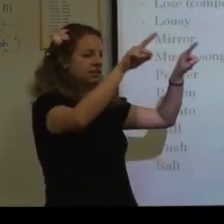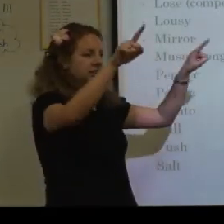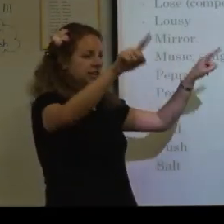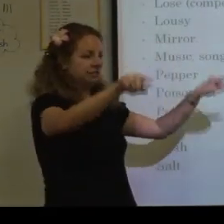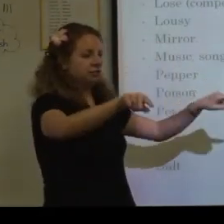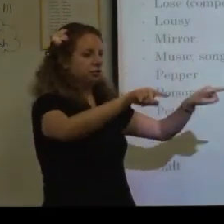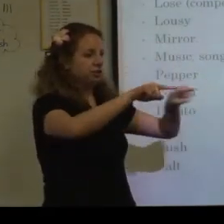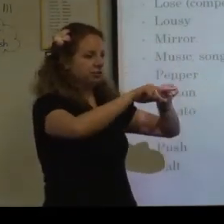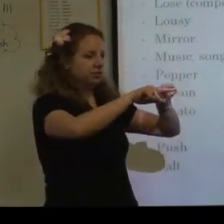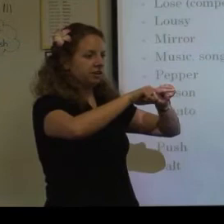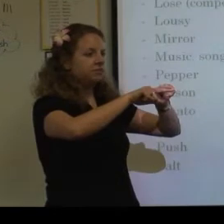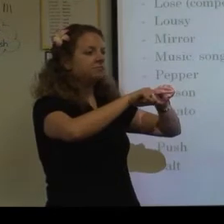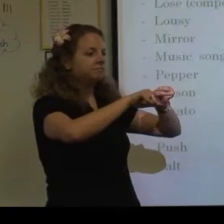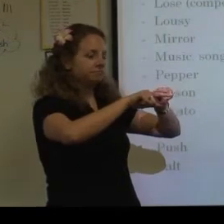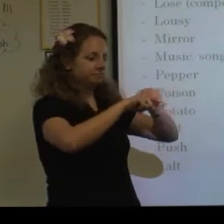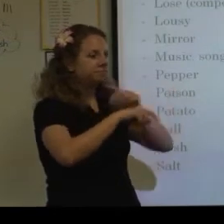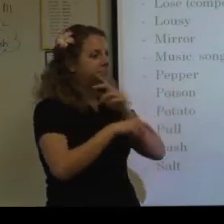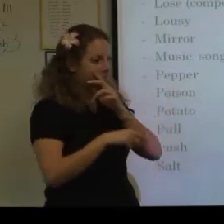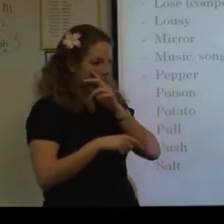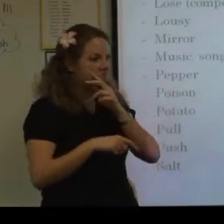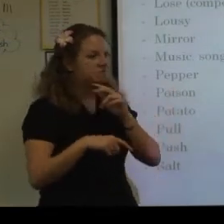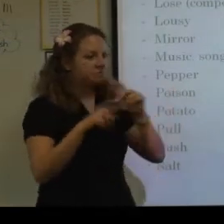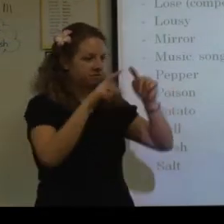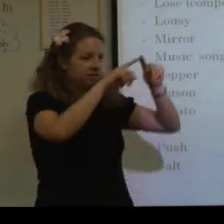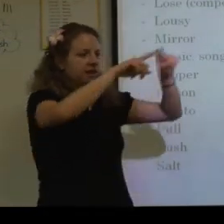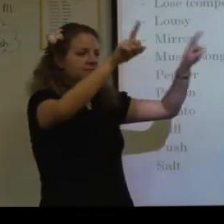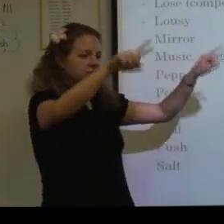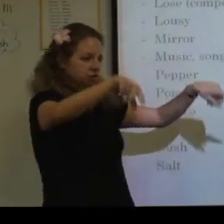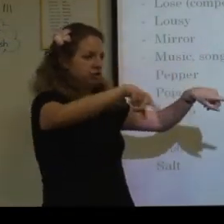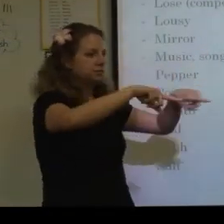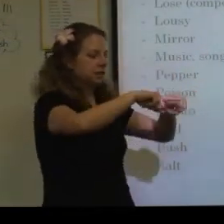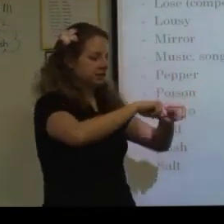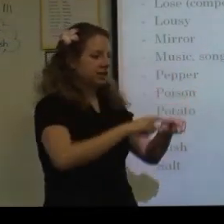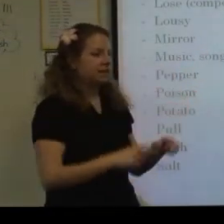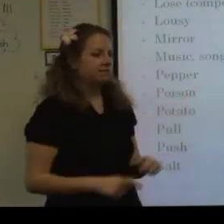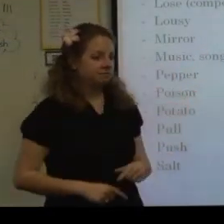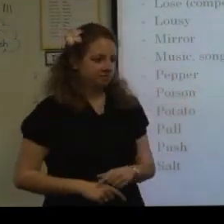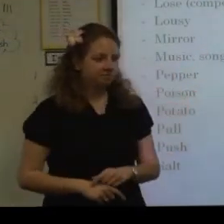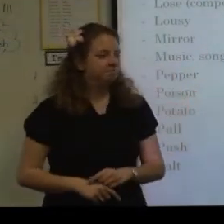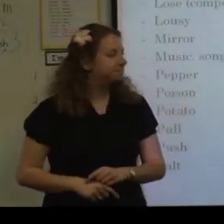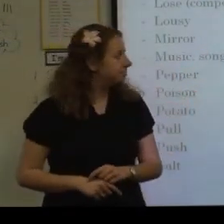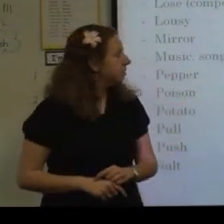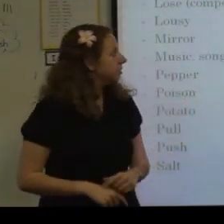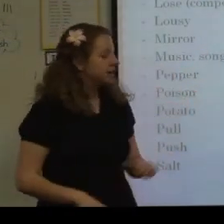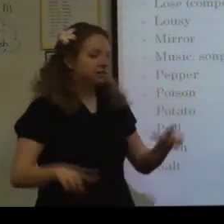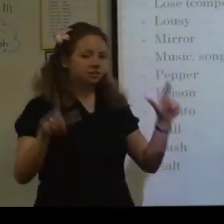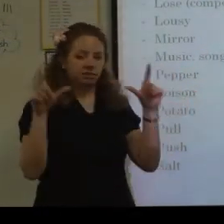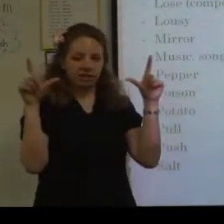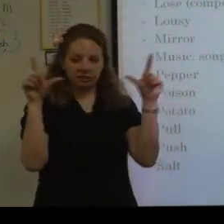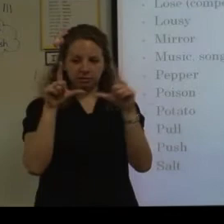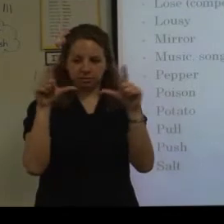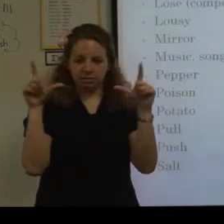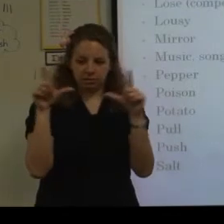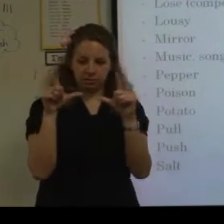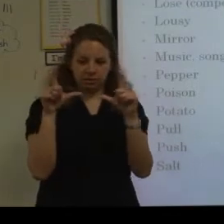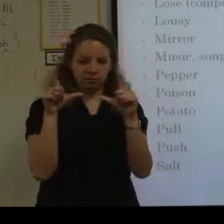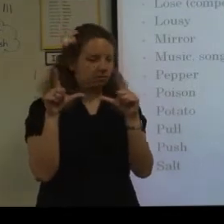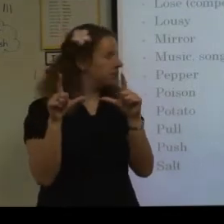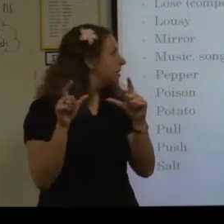is like if you trace around it. Kind of a book. Yeah, if you just trace a box, yeah. Okay, so license is this way.